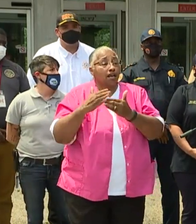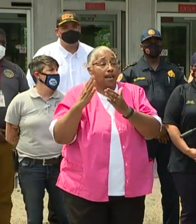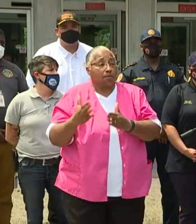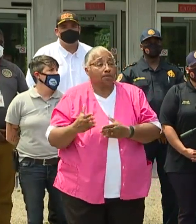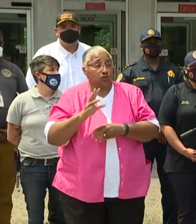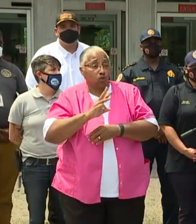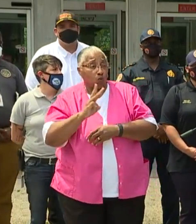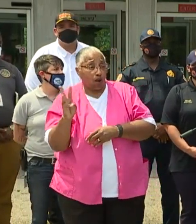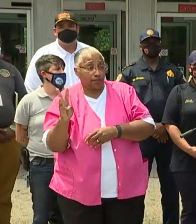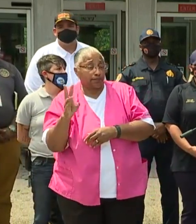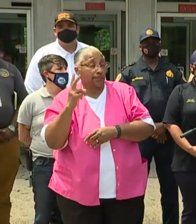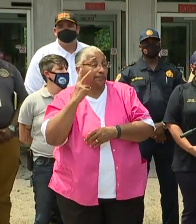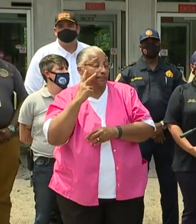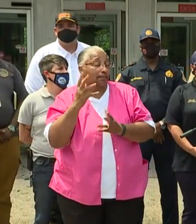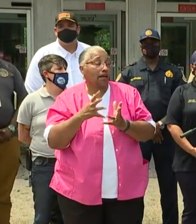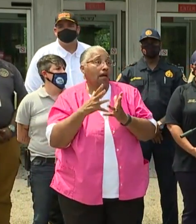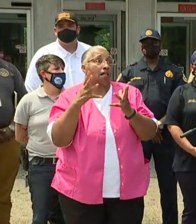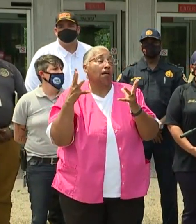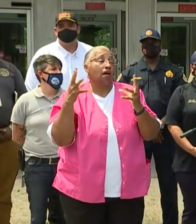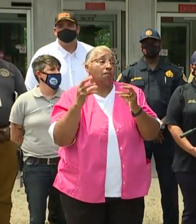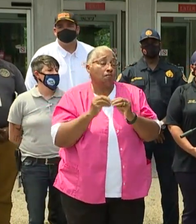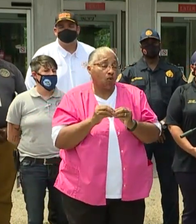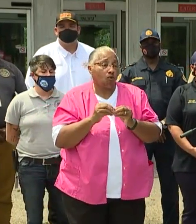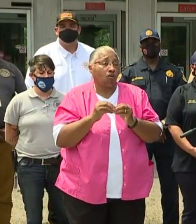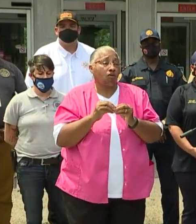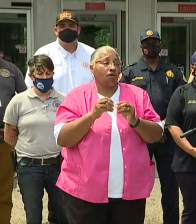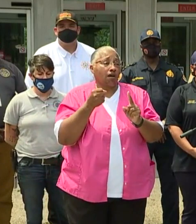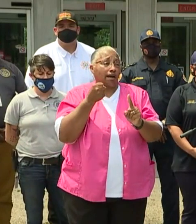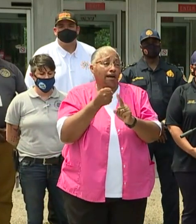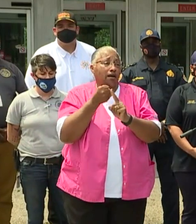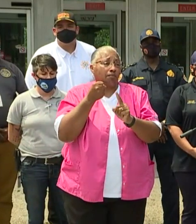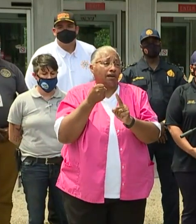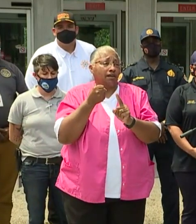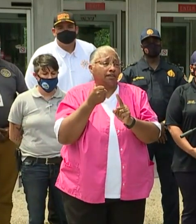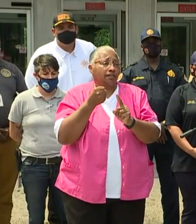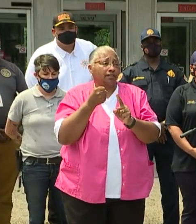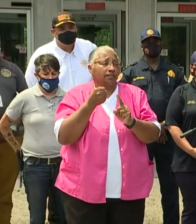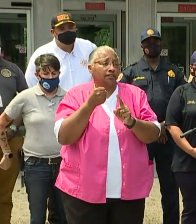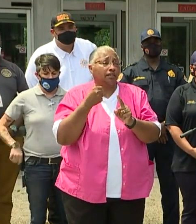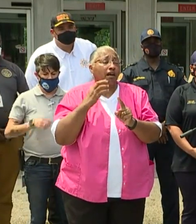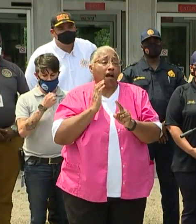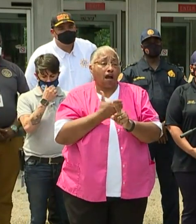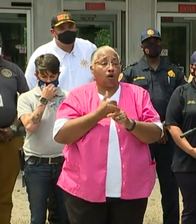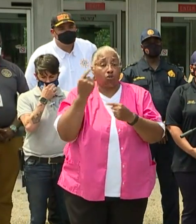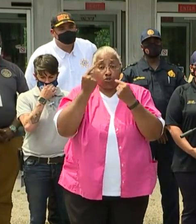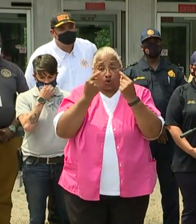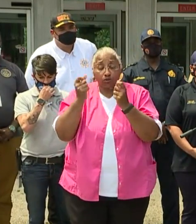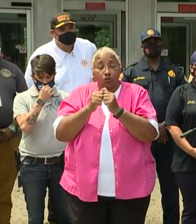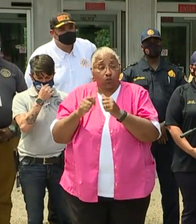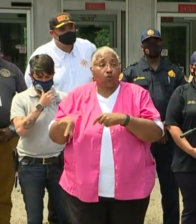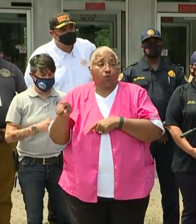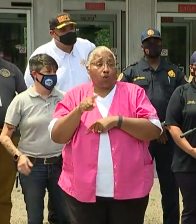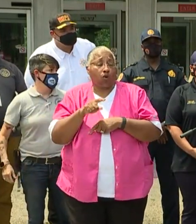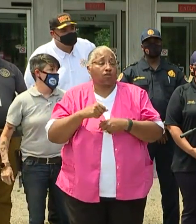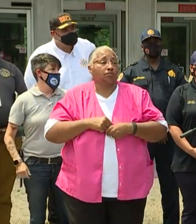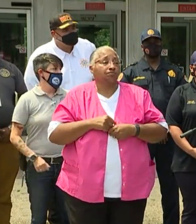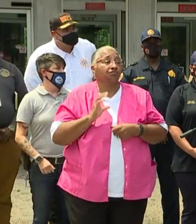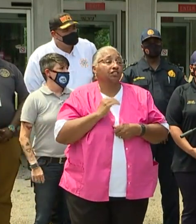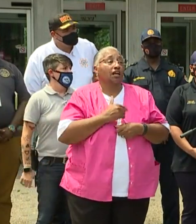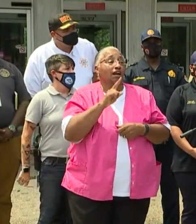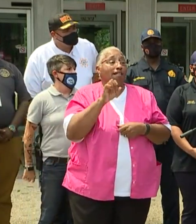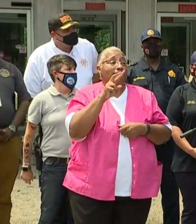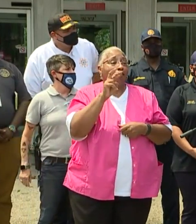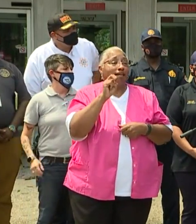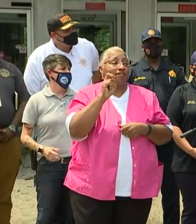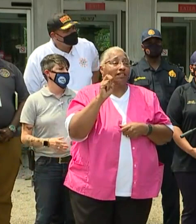seen far more widespread and serious impacts that our thoughts are with you. Our levee system operated